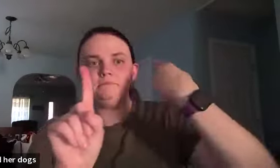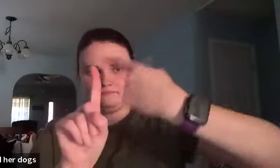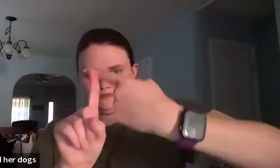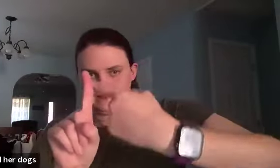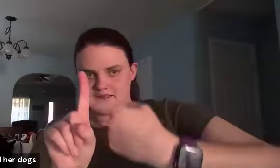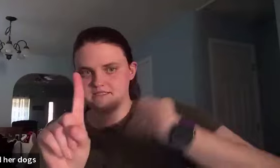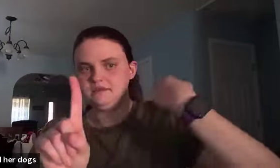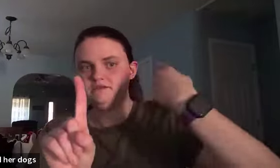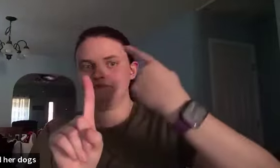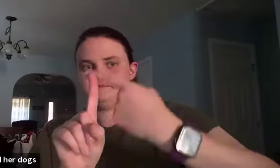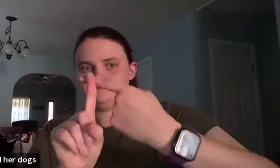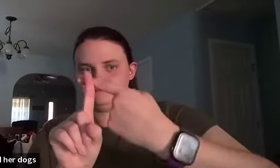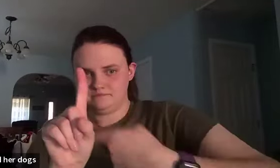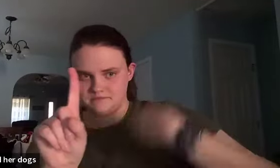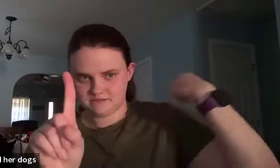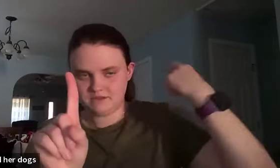Yep. Last month. Last month.